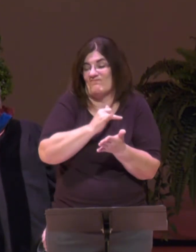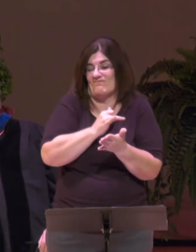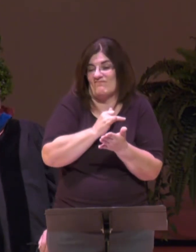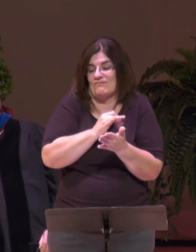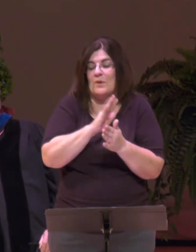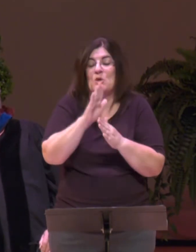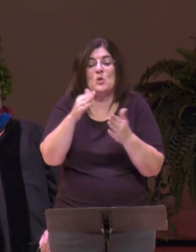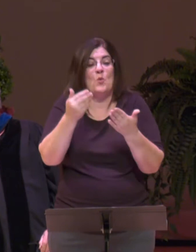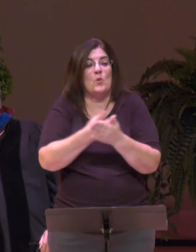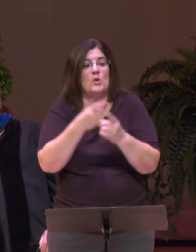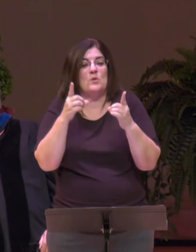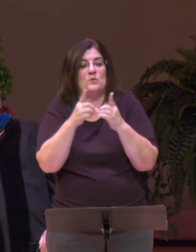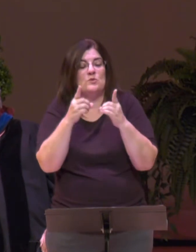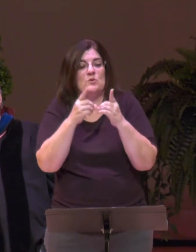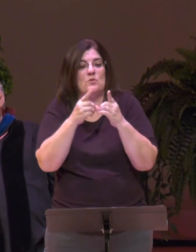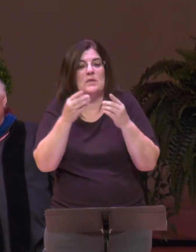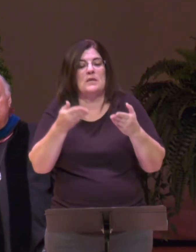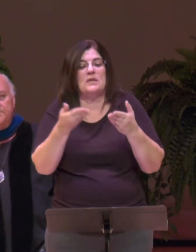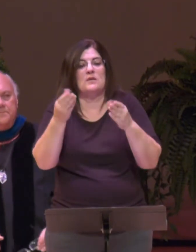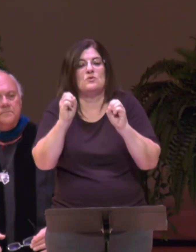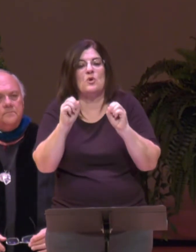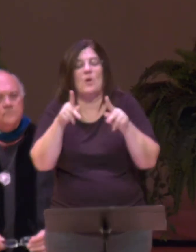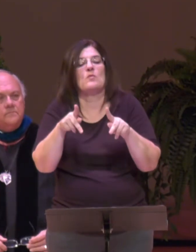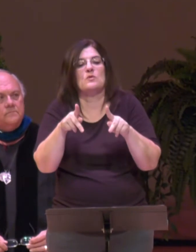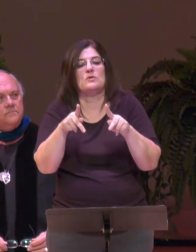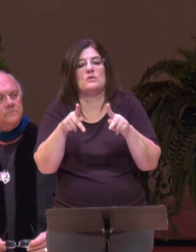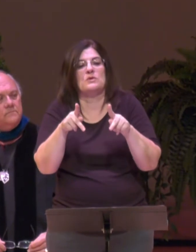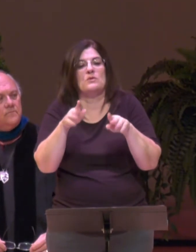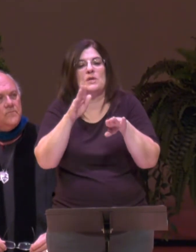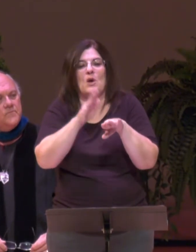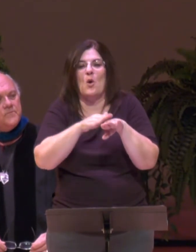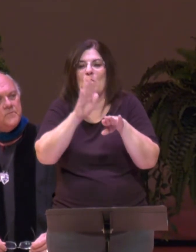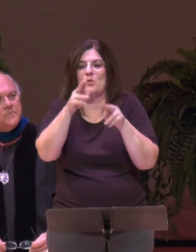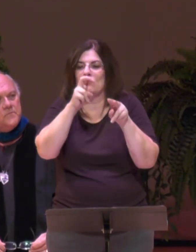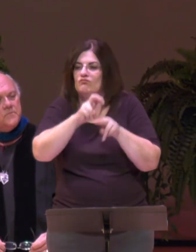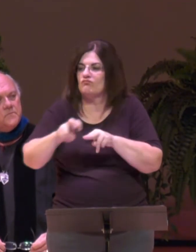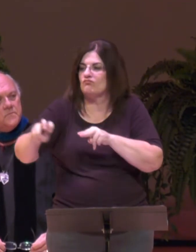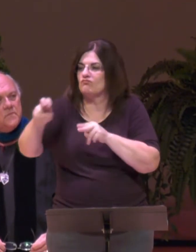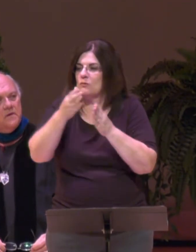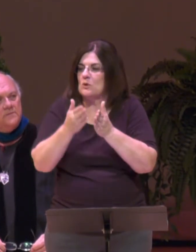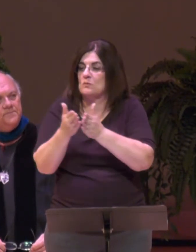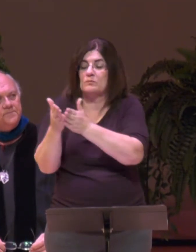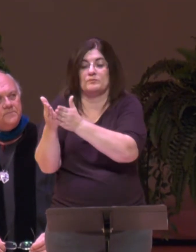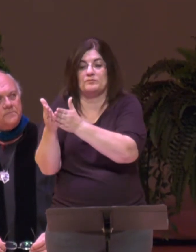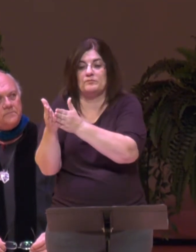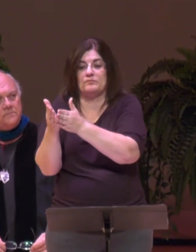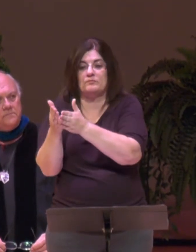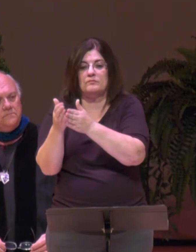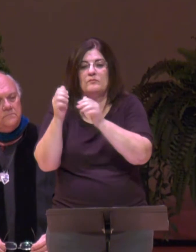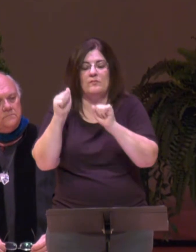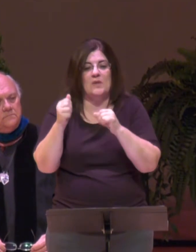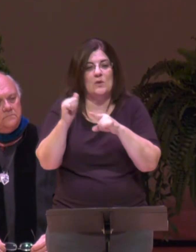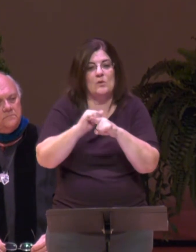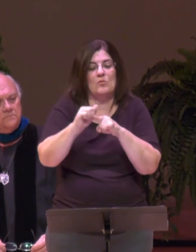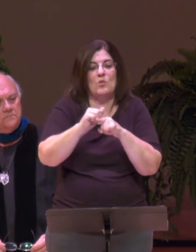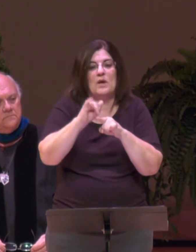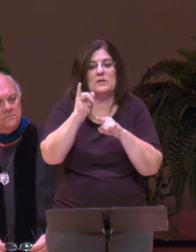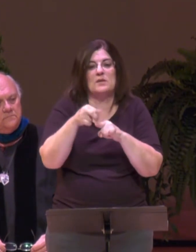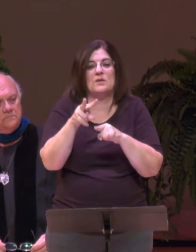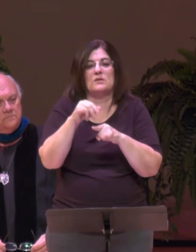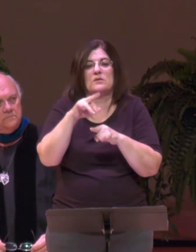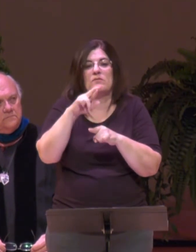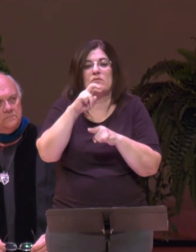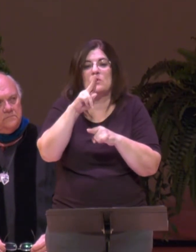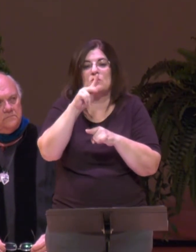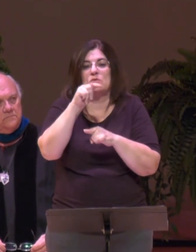achieve a new course and set a new pace on your sea of life. Utilize and practice those virtues of faith,